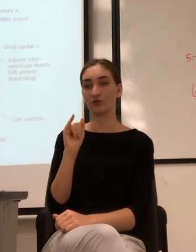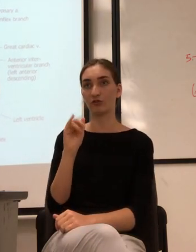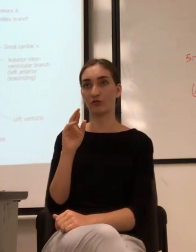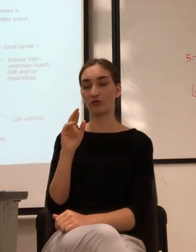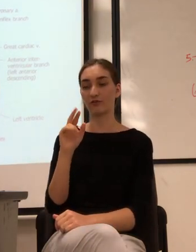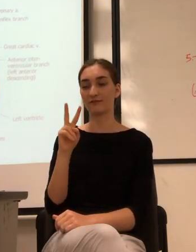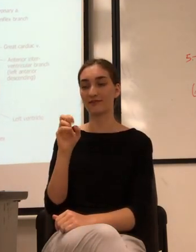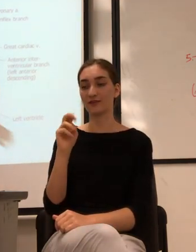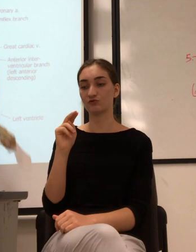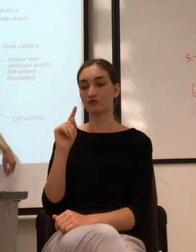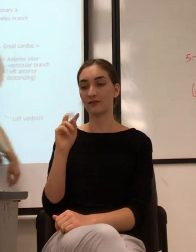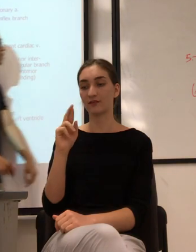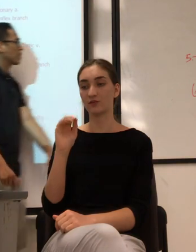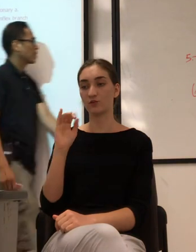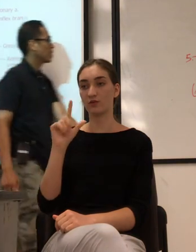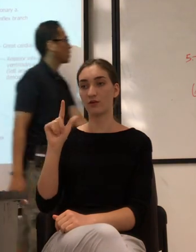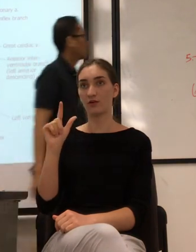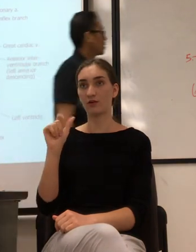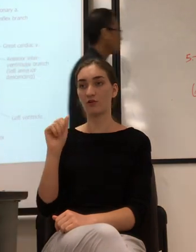that.